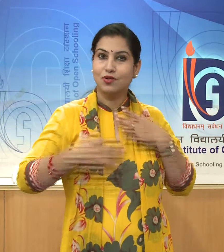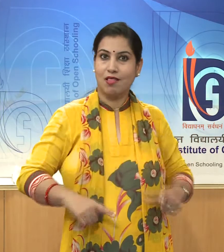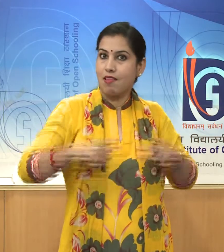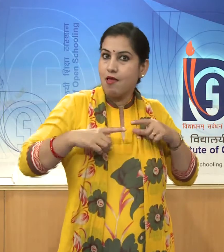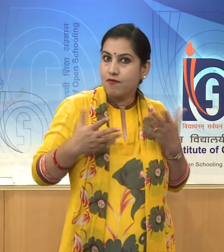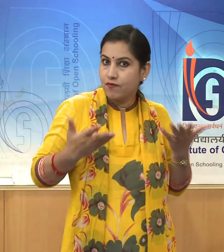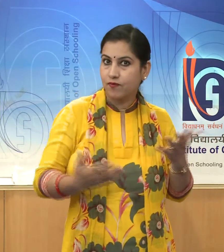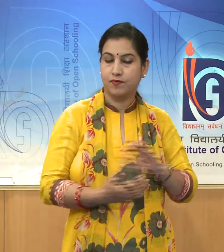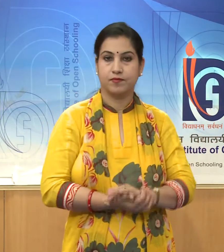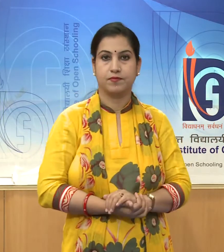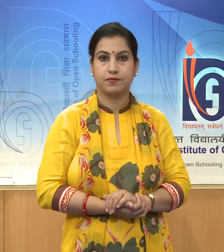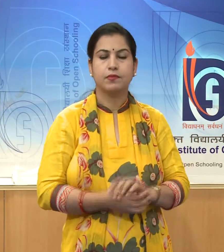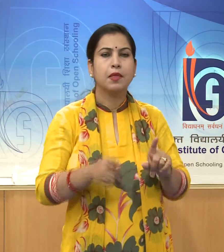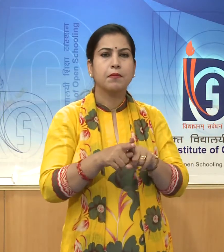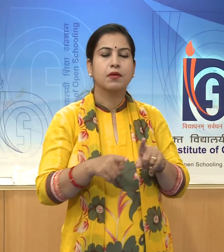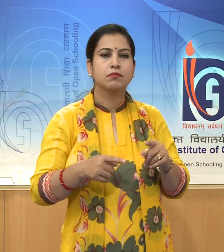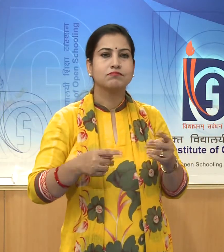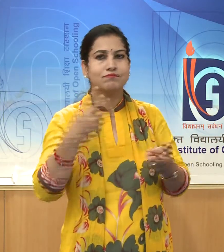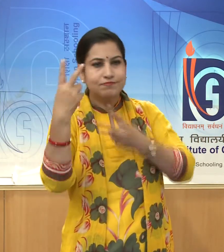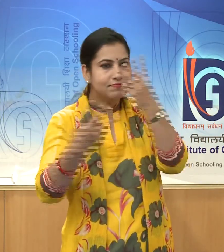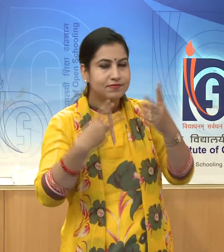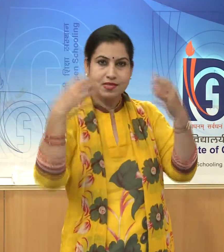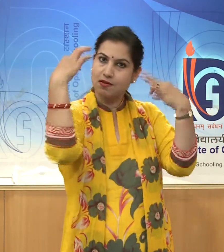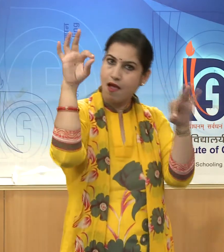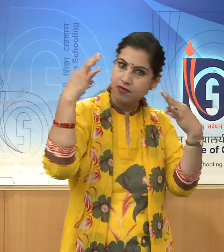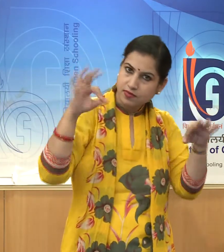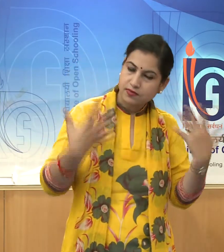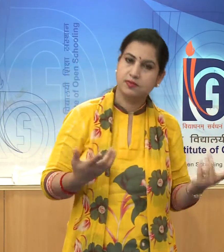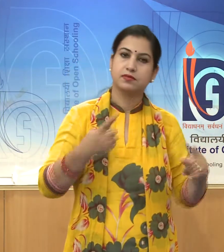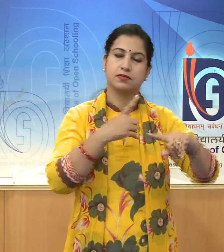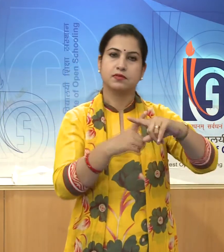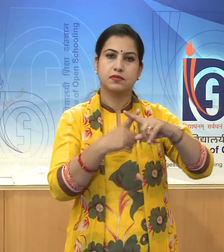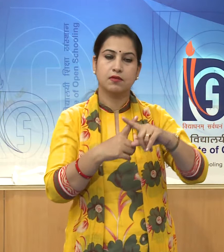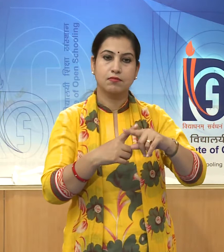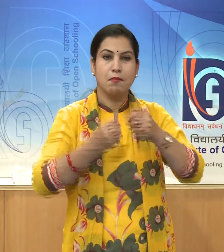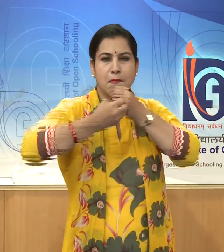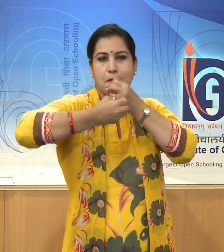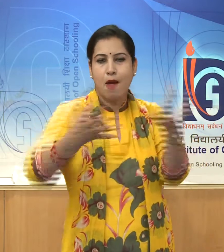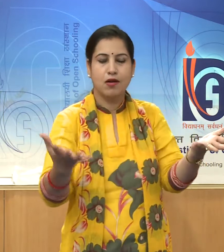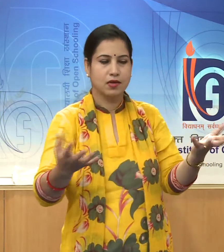life, picnic, dance, and party.